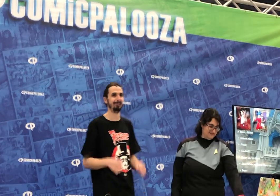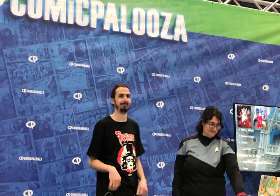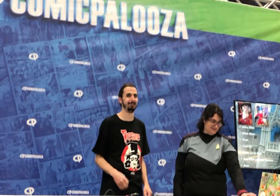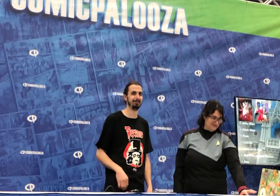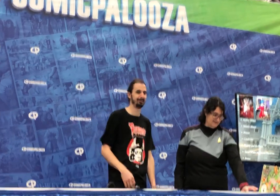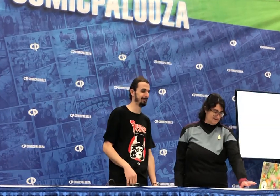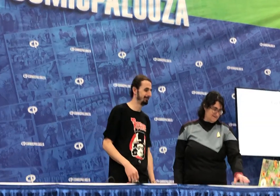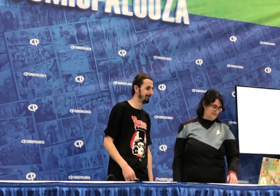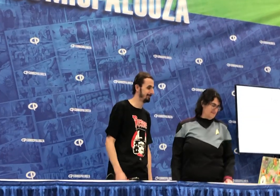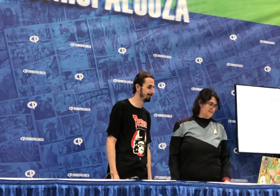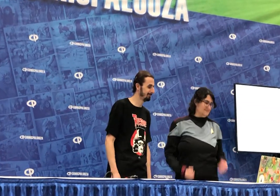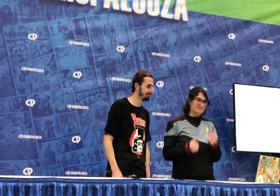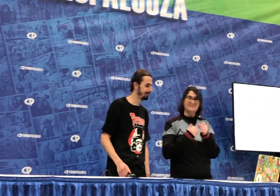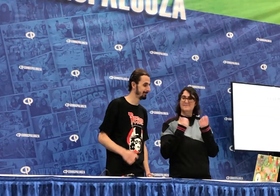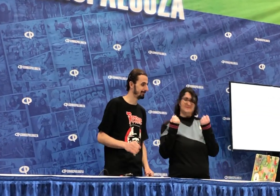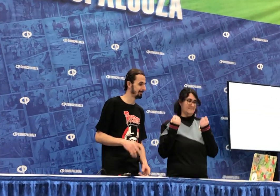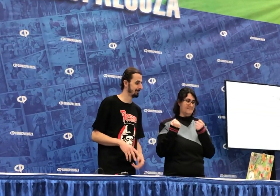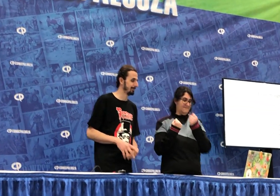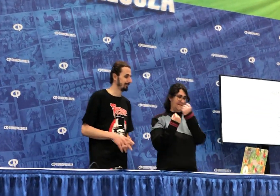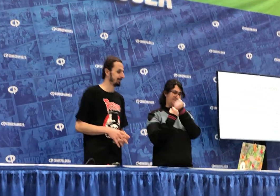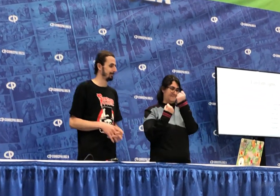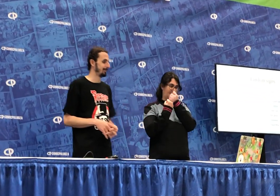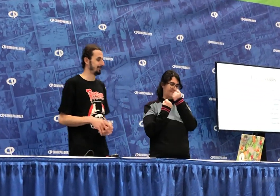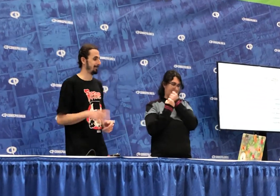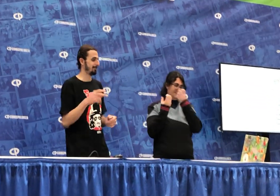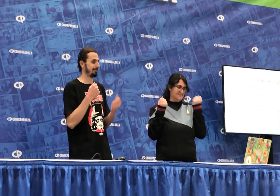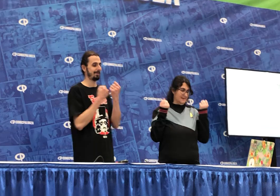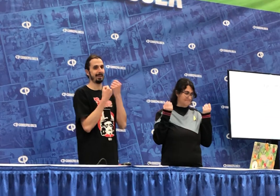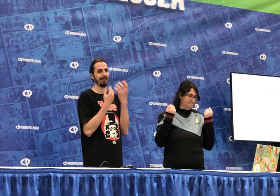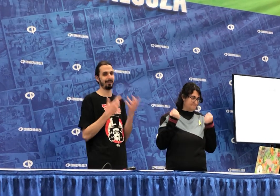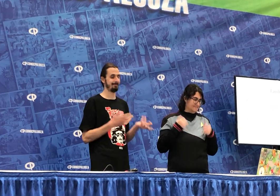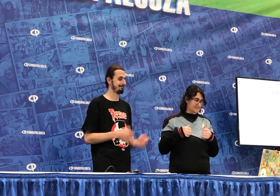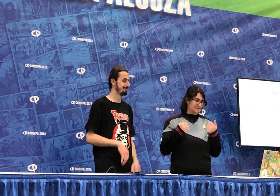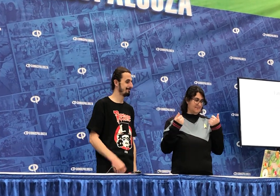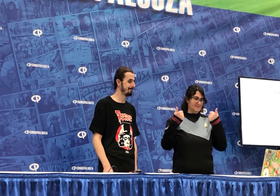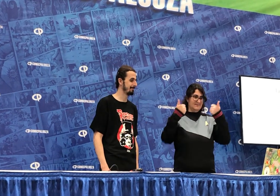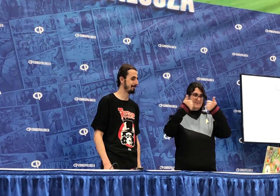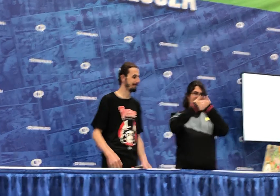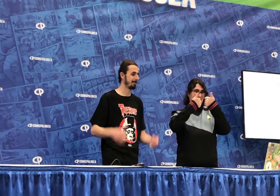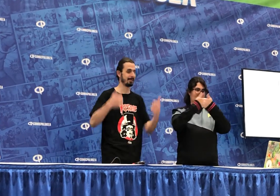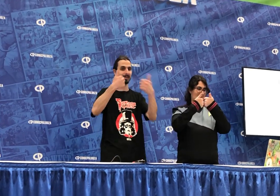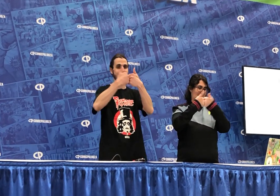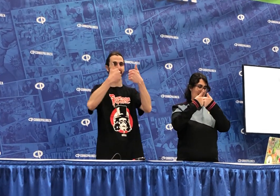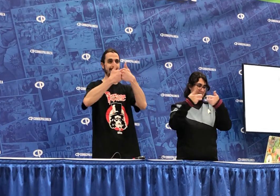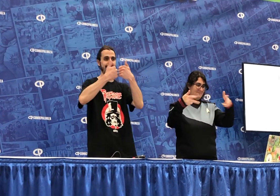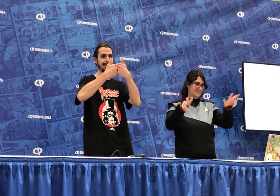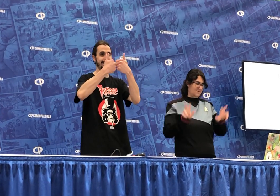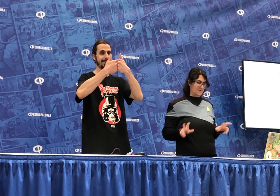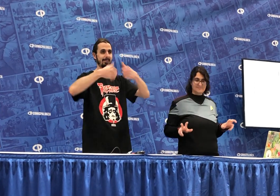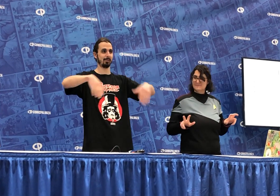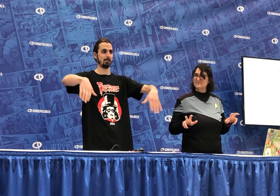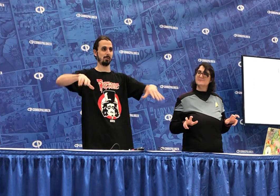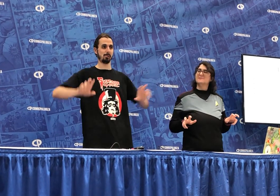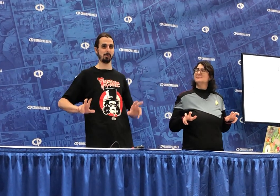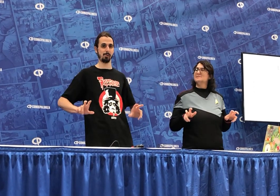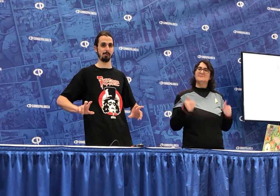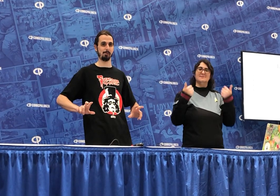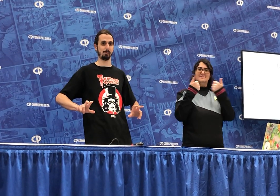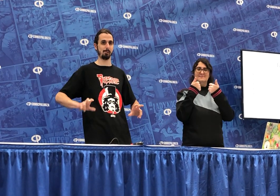All right, good one. All right, other fandom signs. We have Game of Thrones, so game